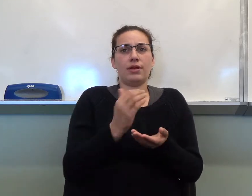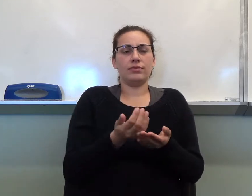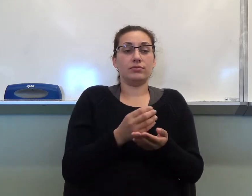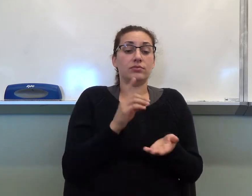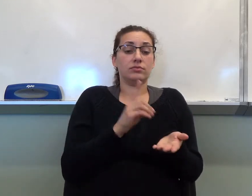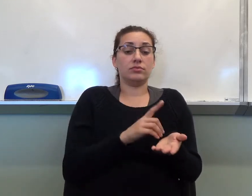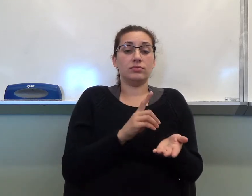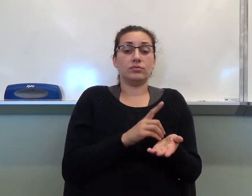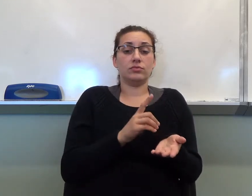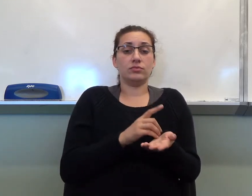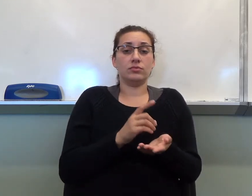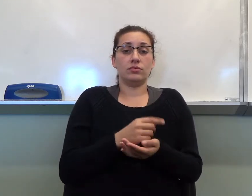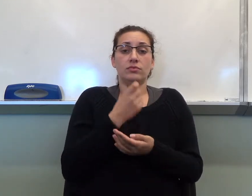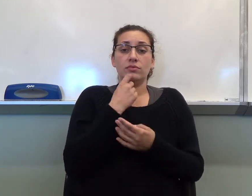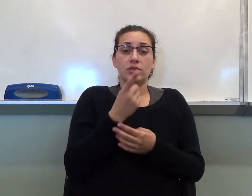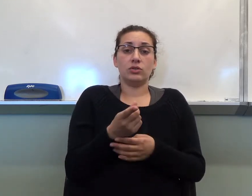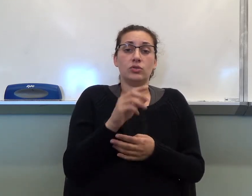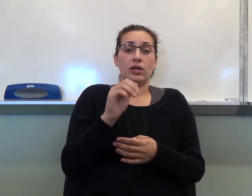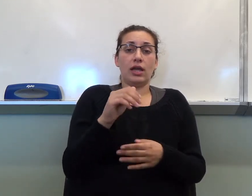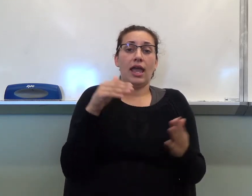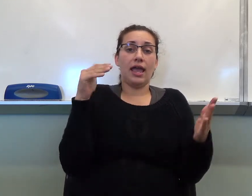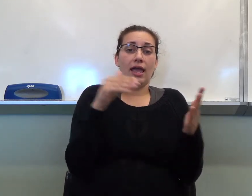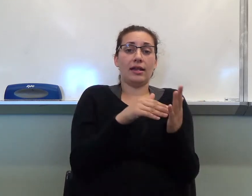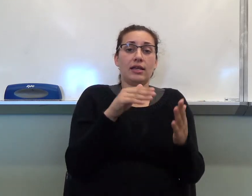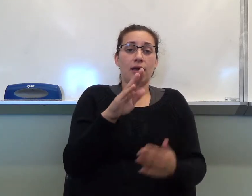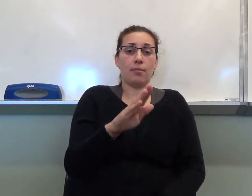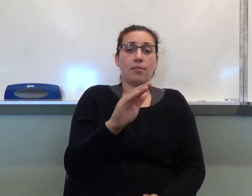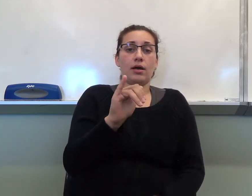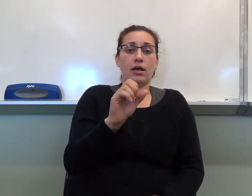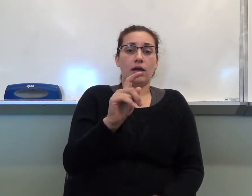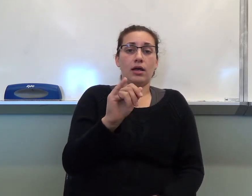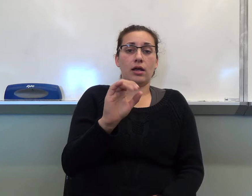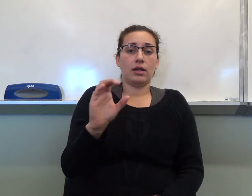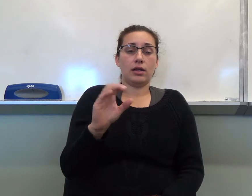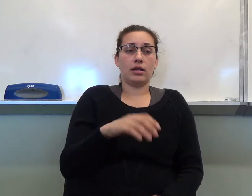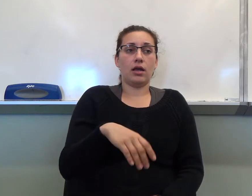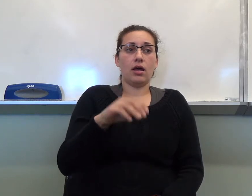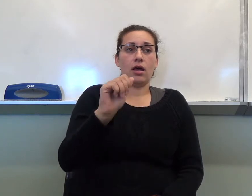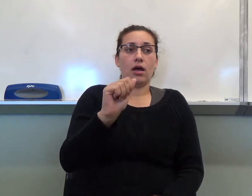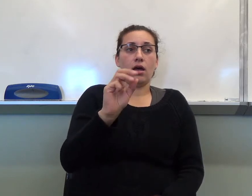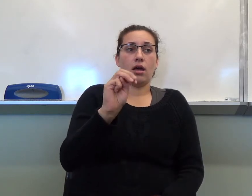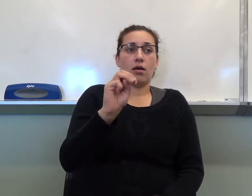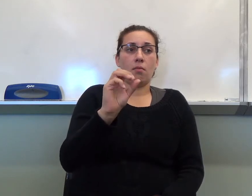the antibiotic oxacillin for a child. The dosage is 12.5